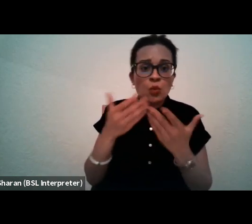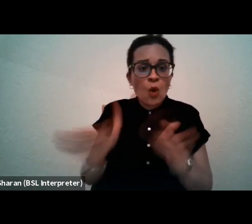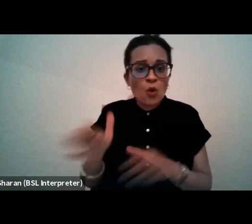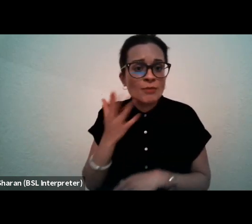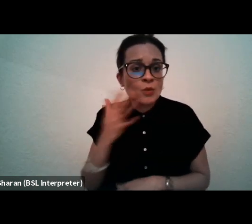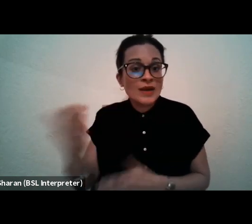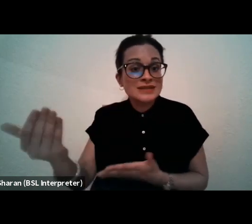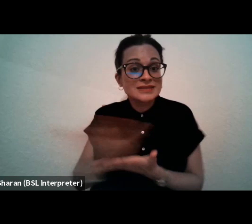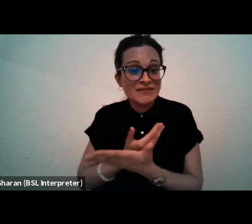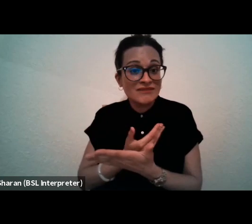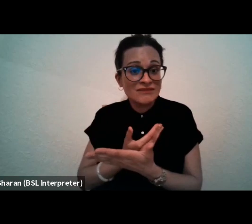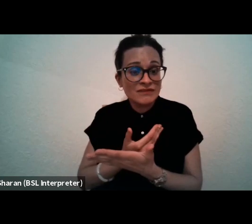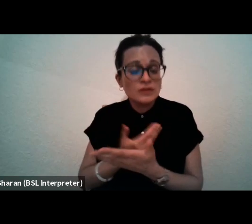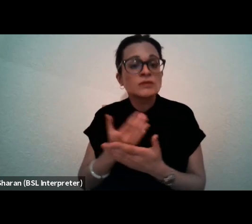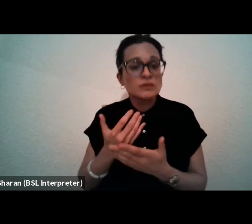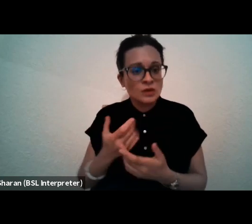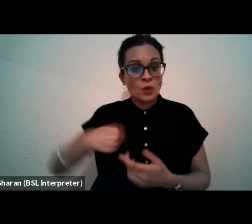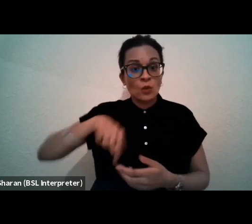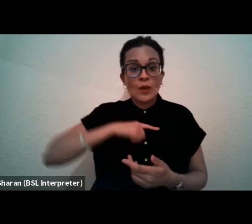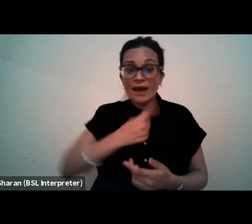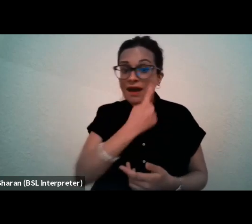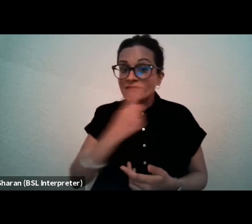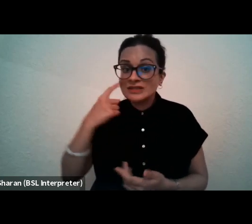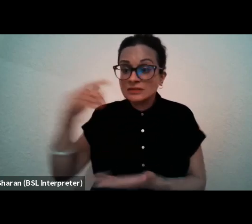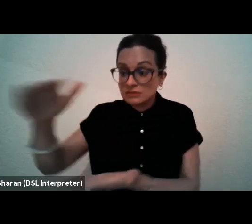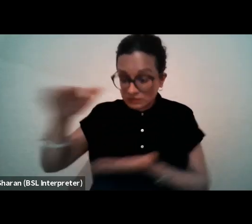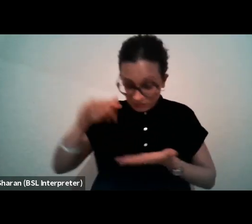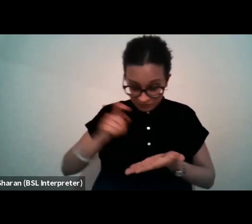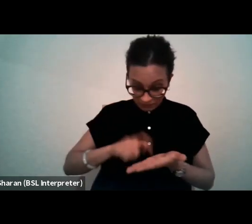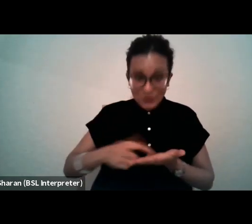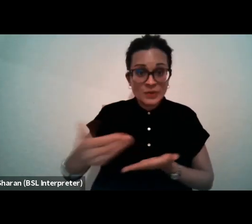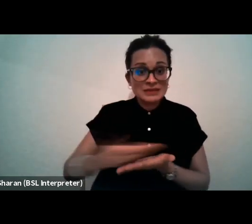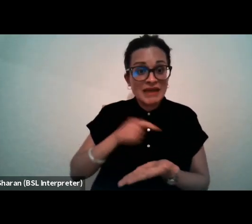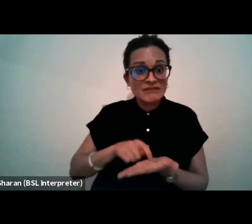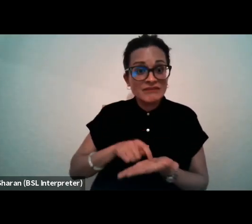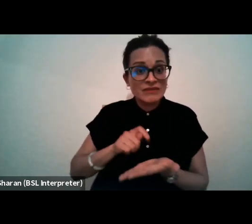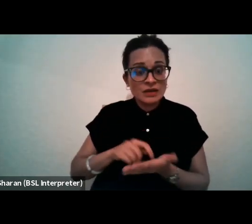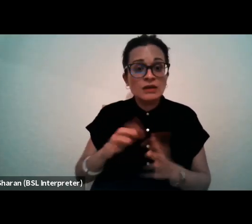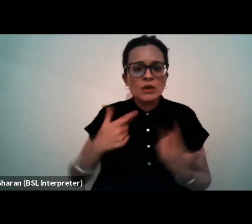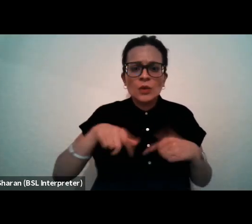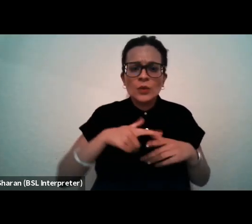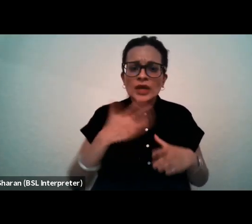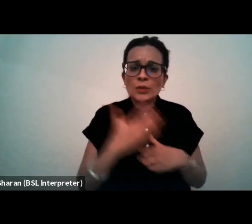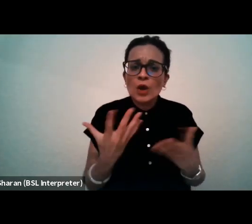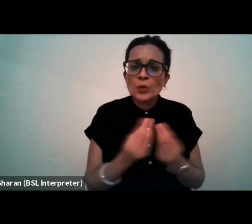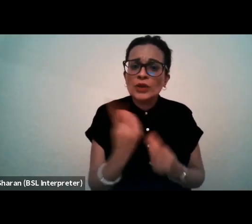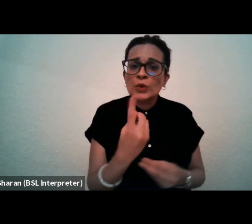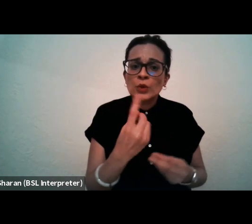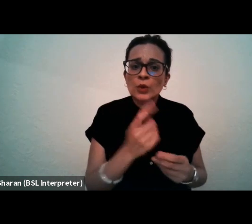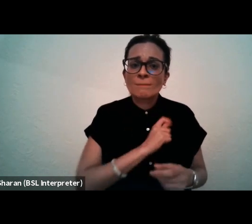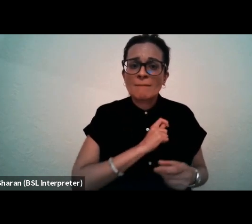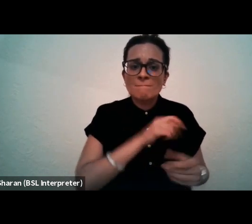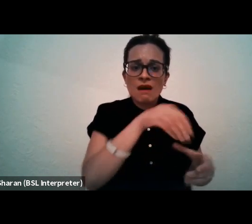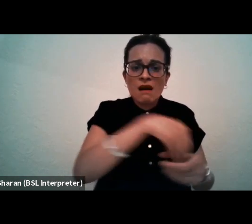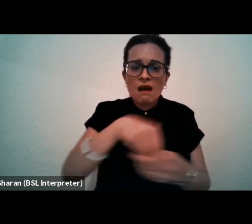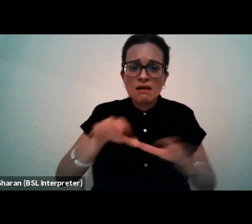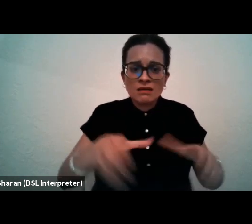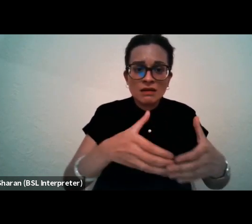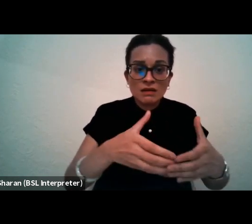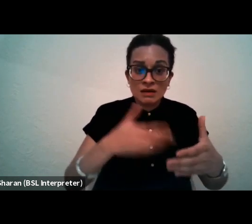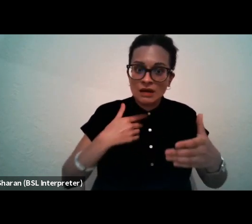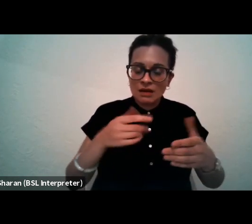is safe, and we have got the evidence that it is safe to do. We are working really well with our members. We have a big increase